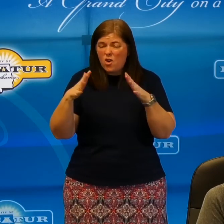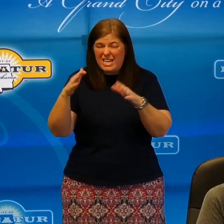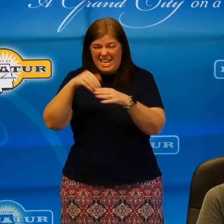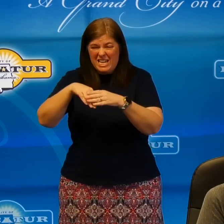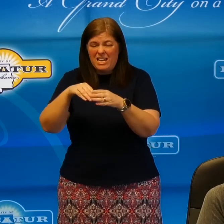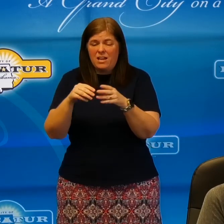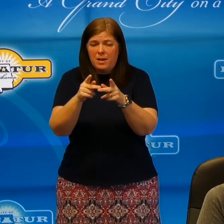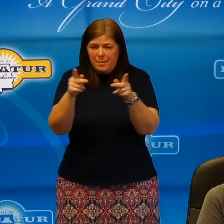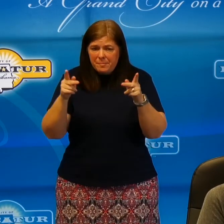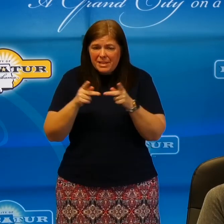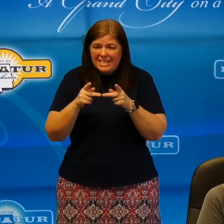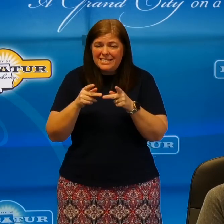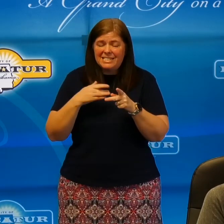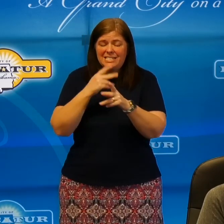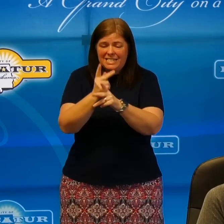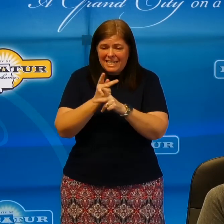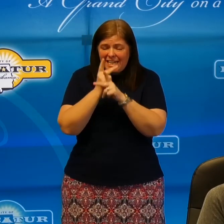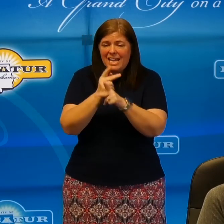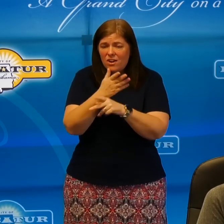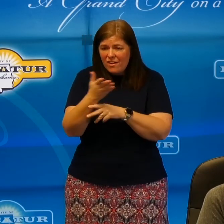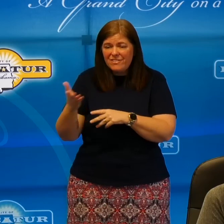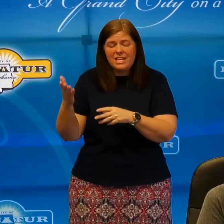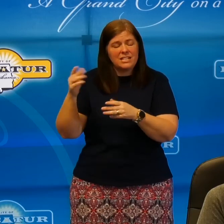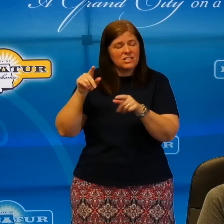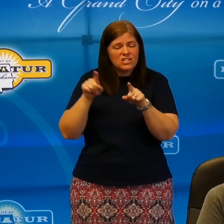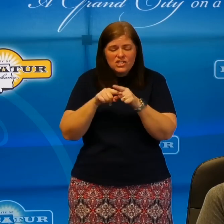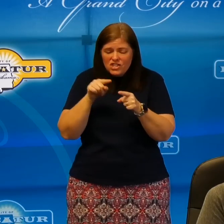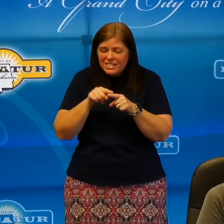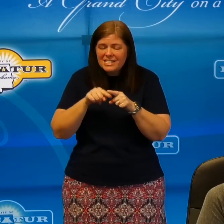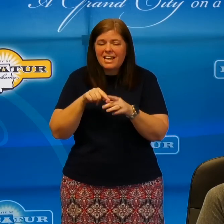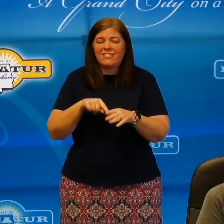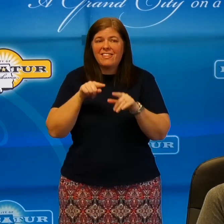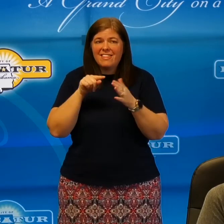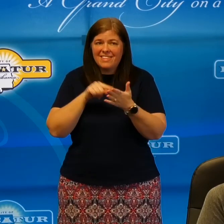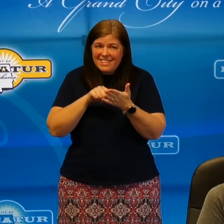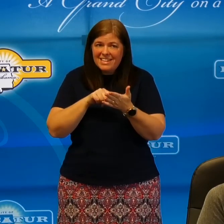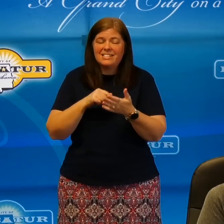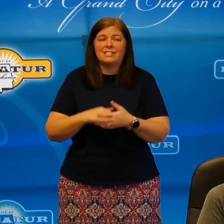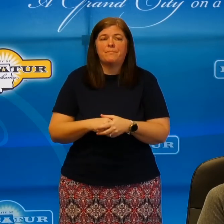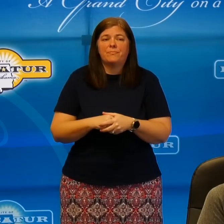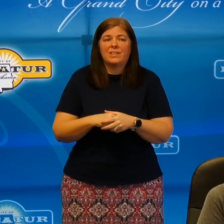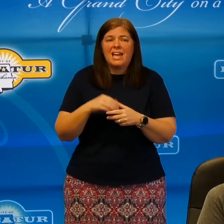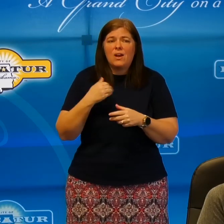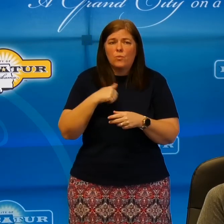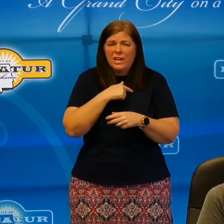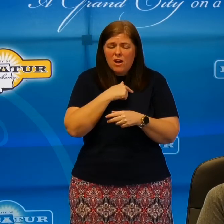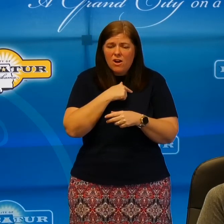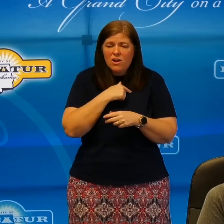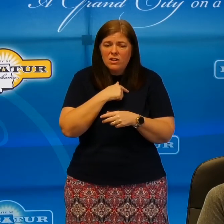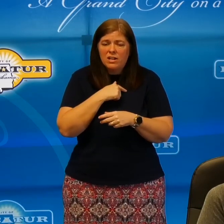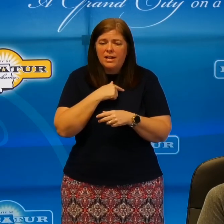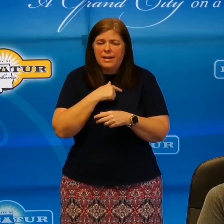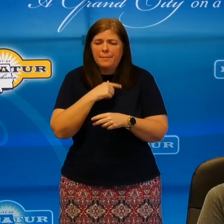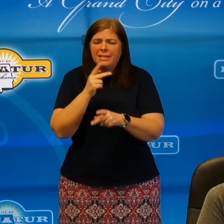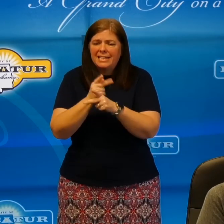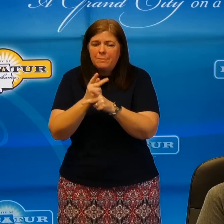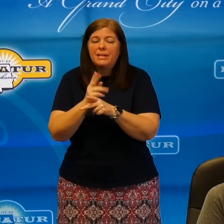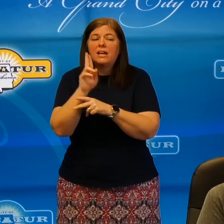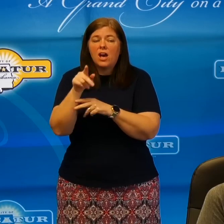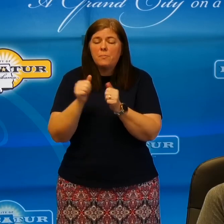care of issues just like this. And we are, of course, keeping up with our